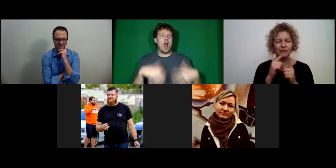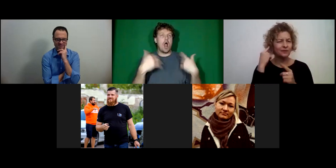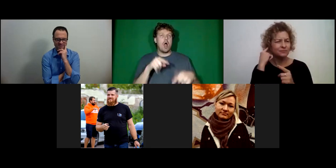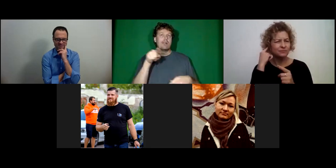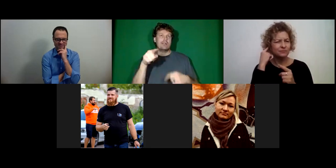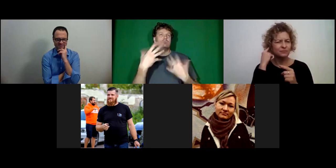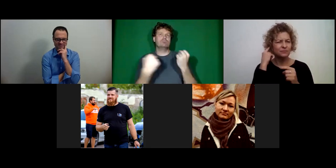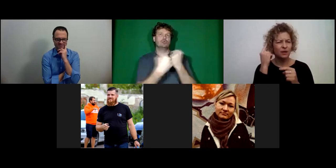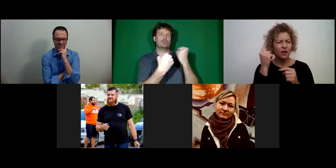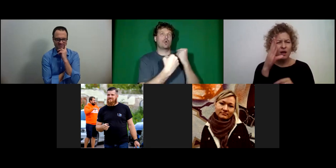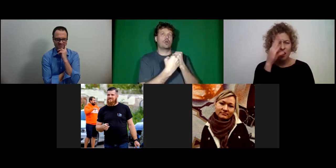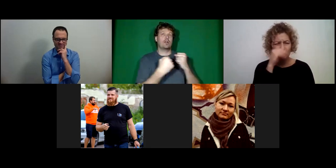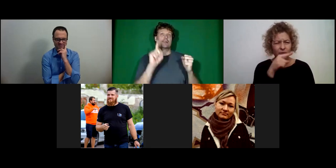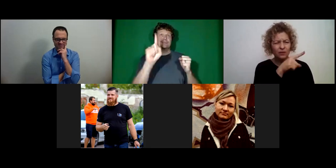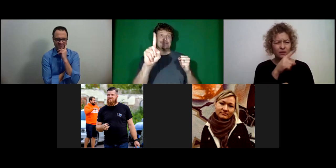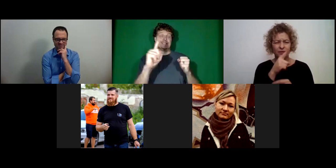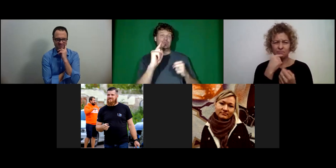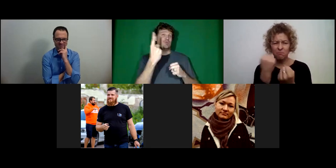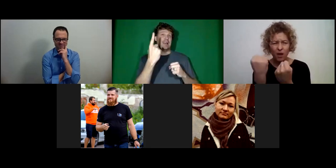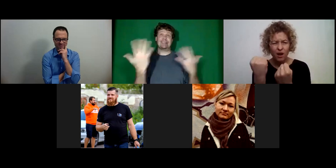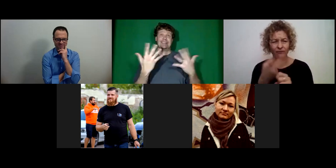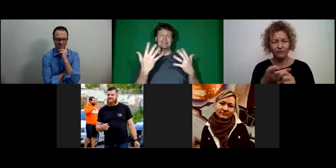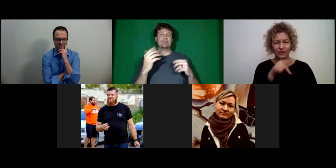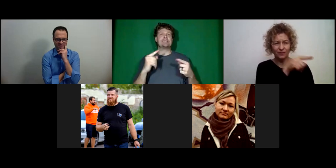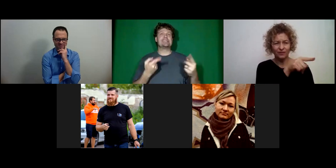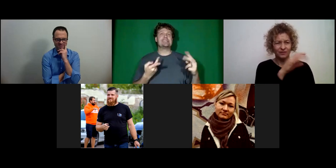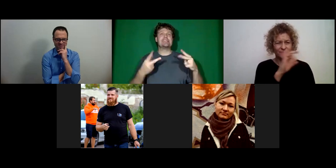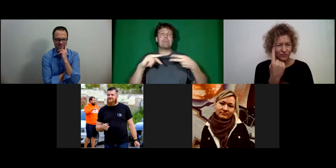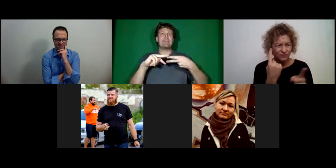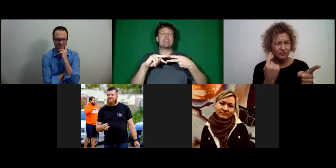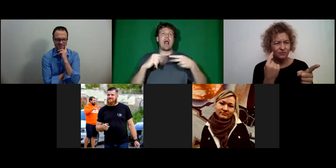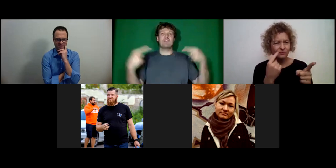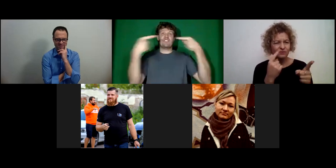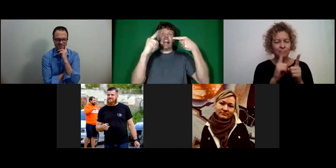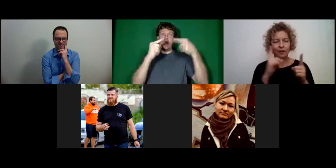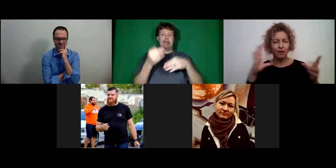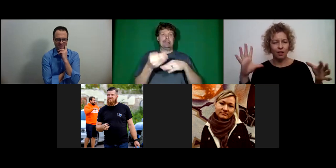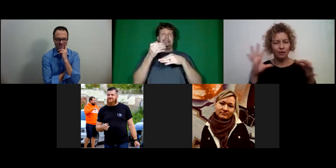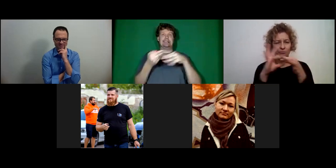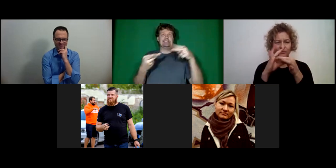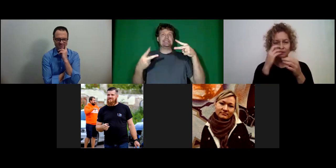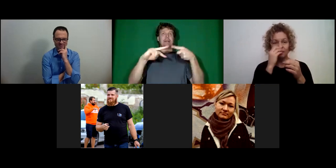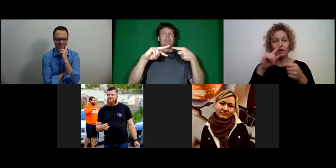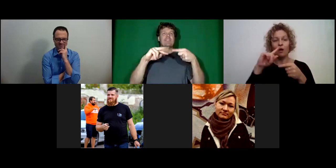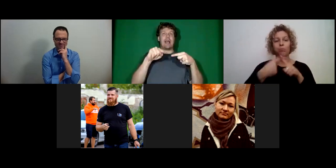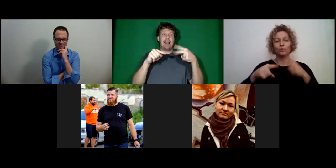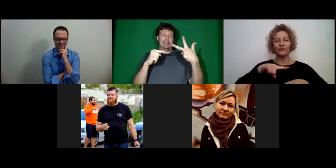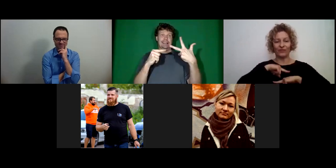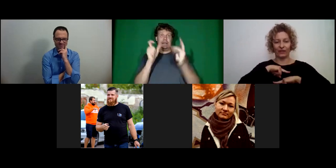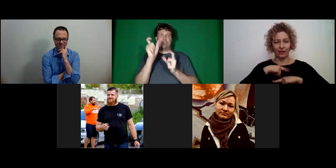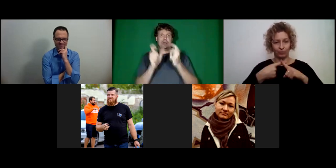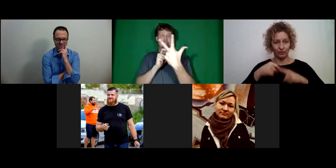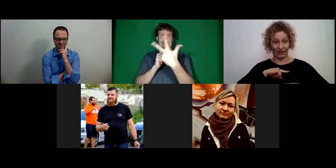together with the music, and they were just so impressed. So they also were, supported me. But at the